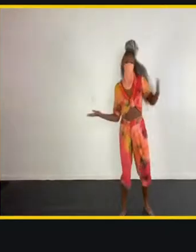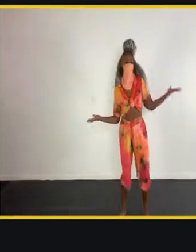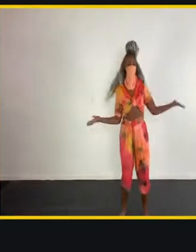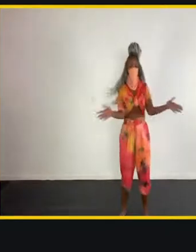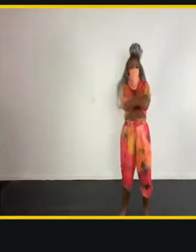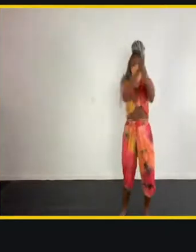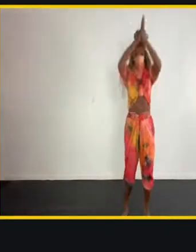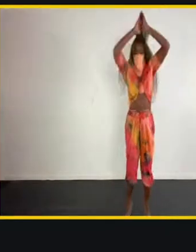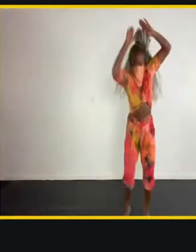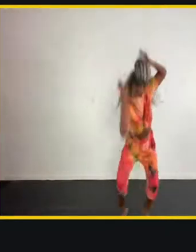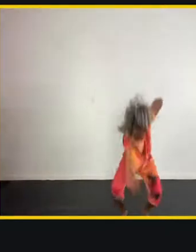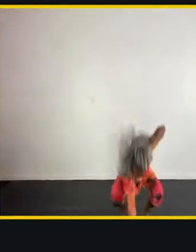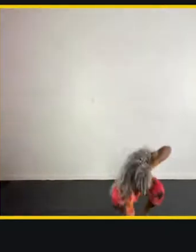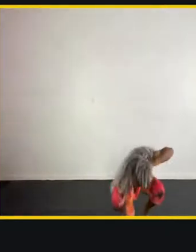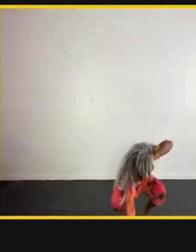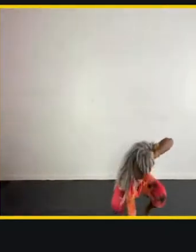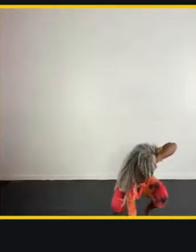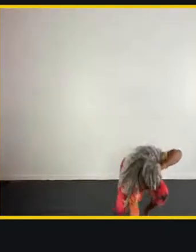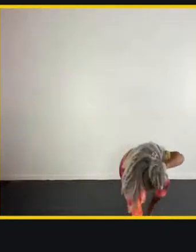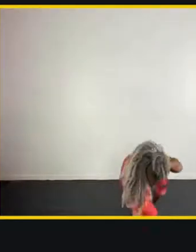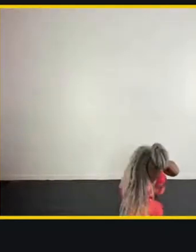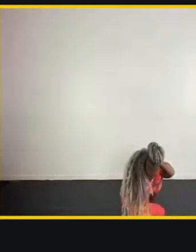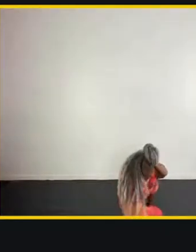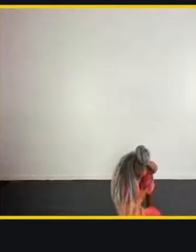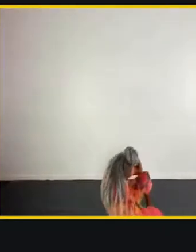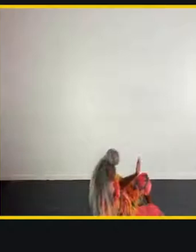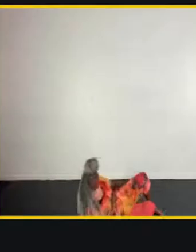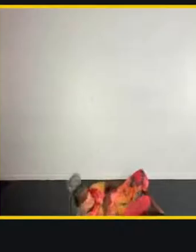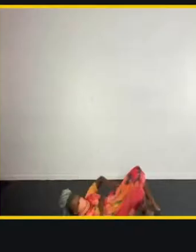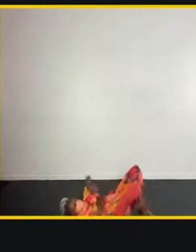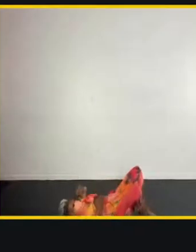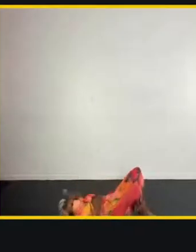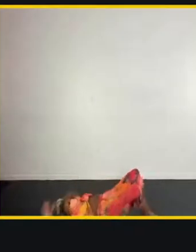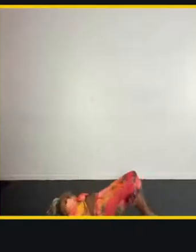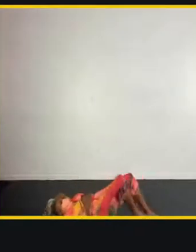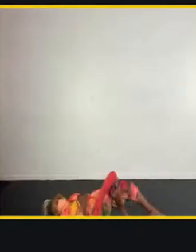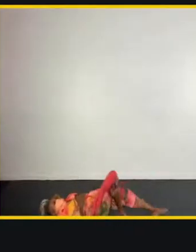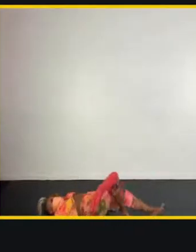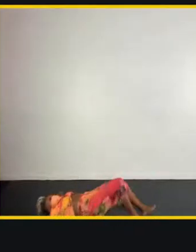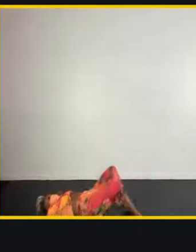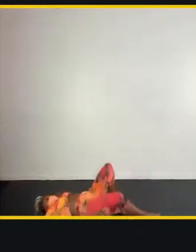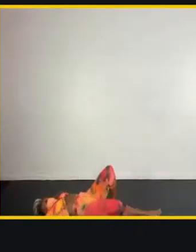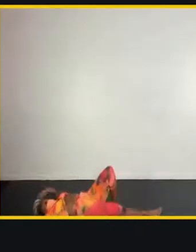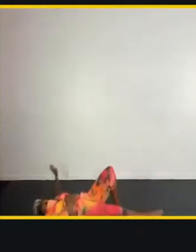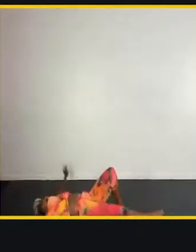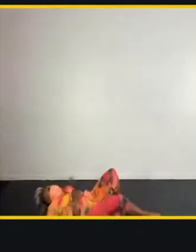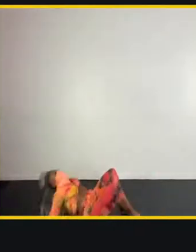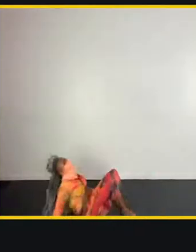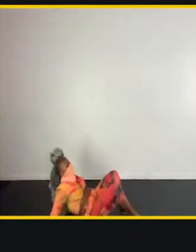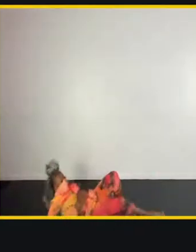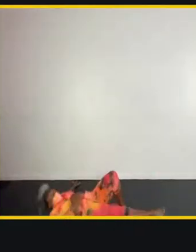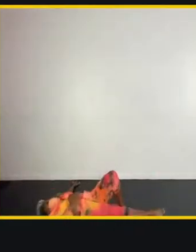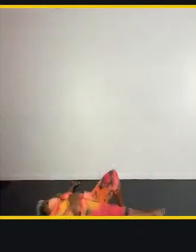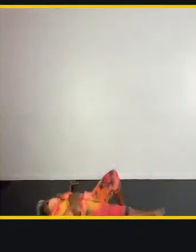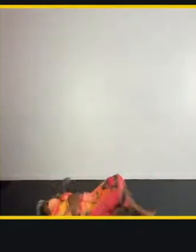dragged. The shit kicked out of me. My head slammed. Blood from the depths of my